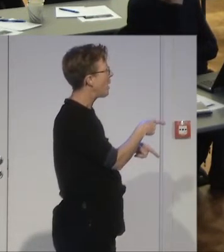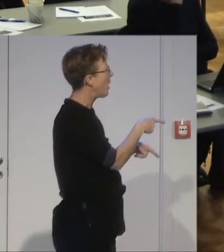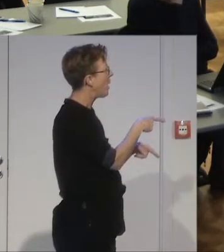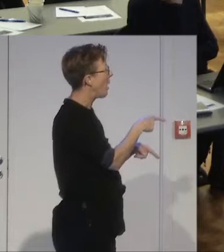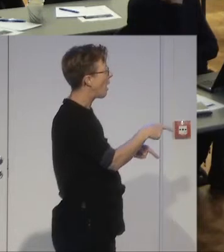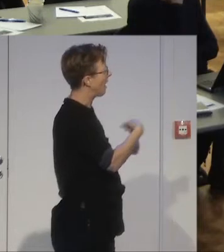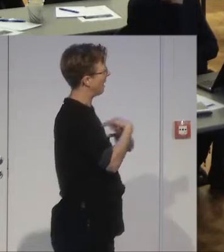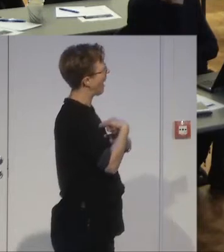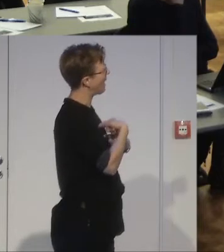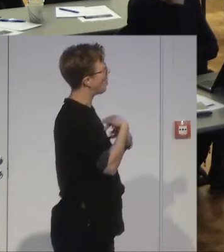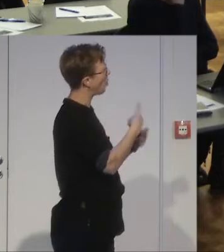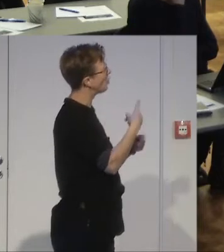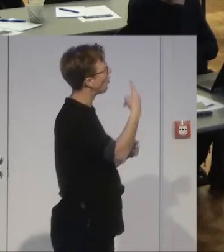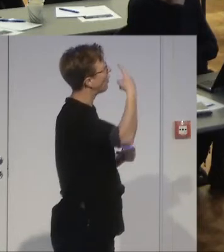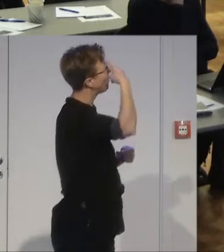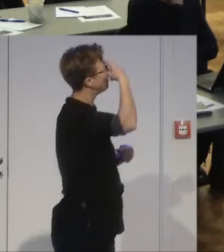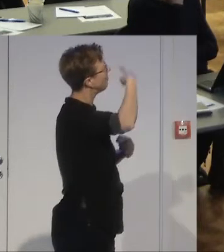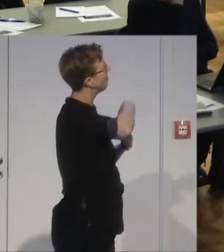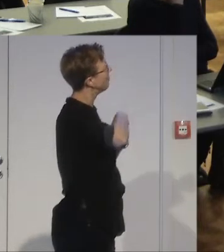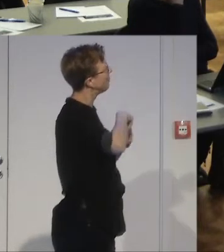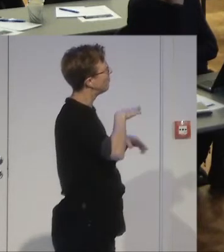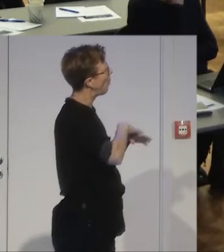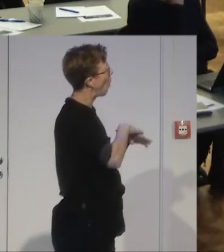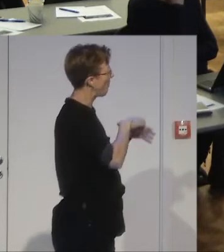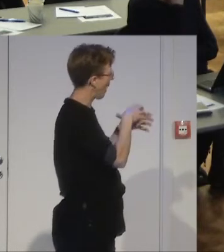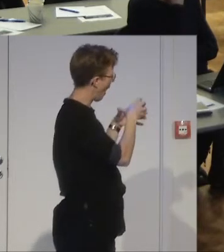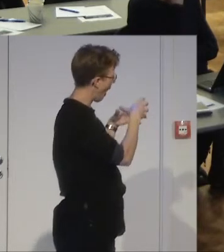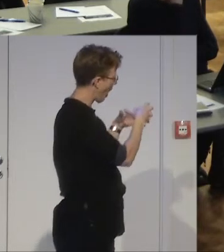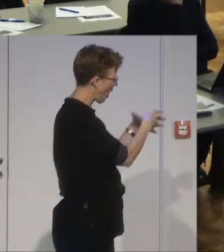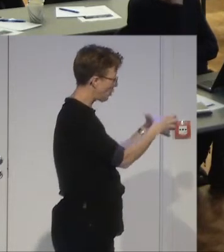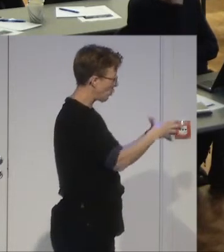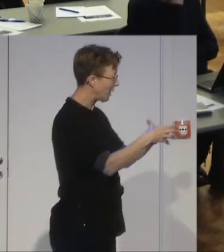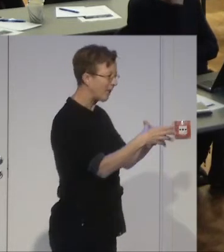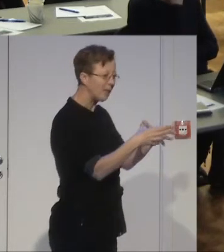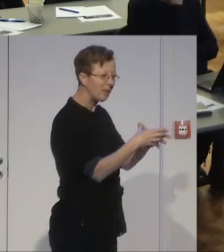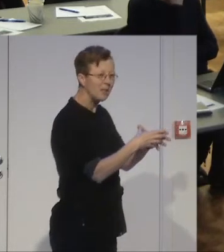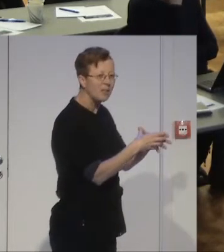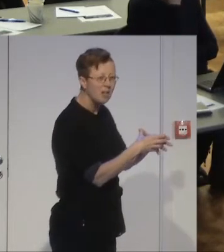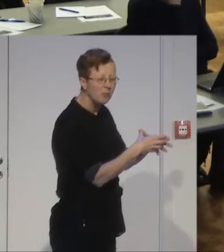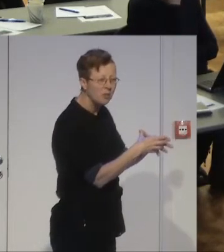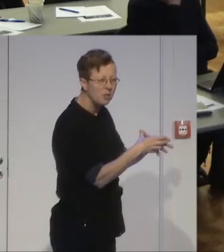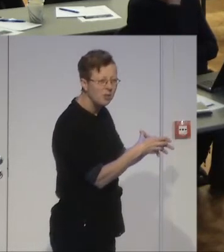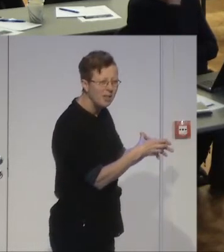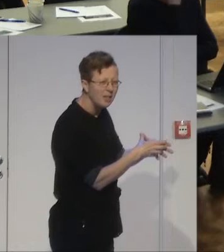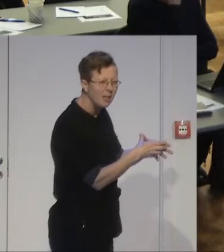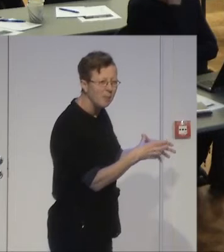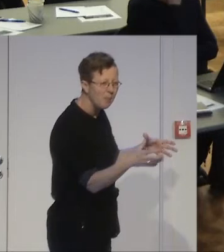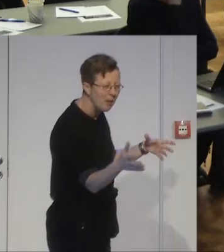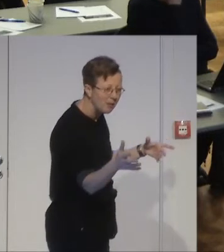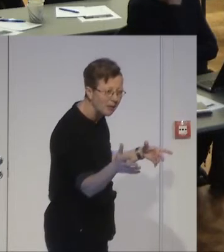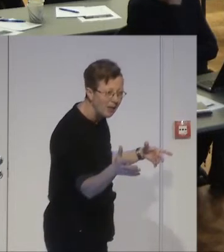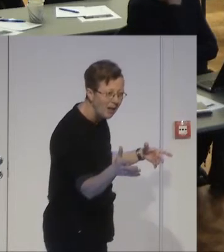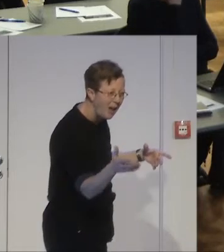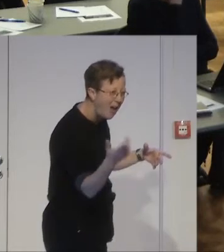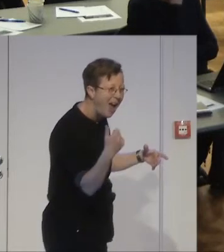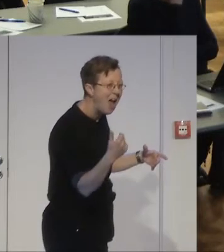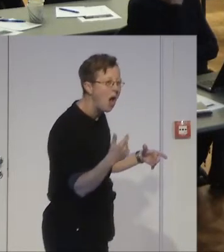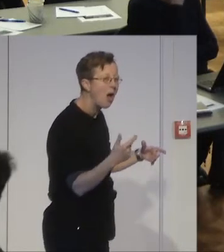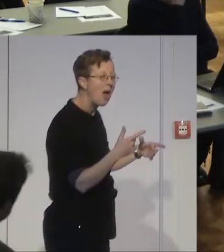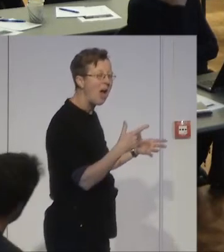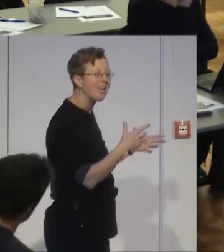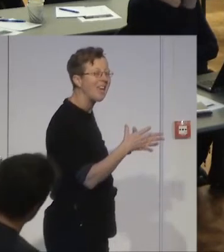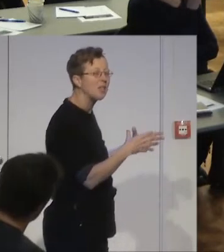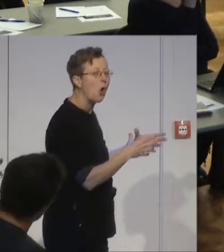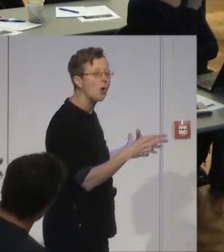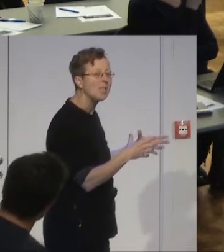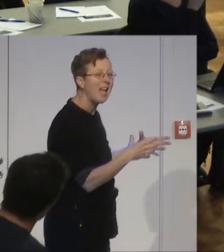I was also thinking about the categories that I talked about and how they also, just the